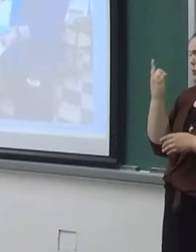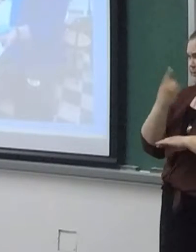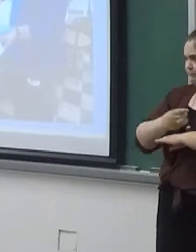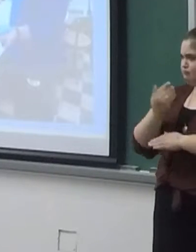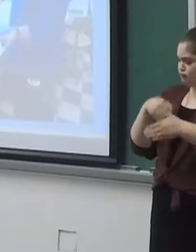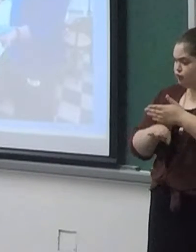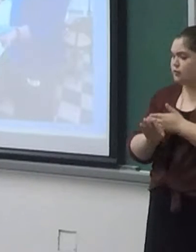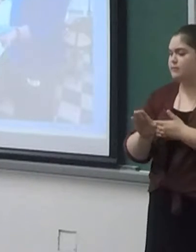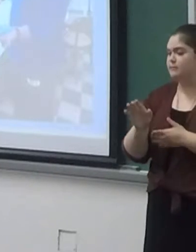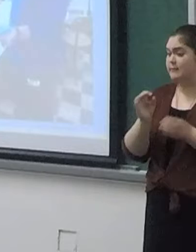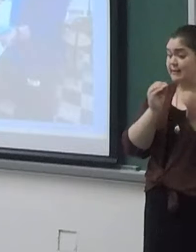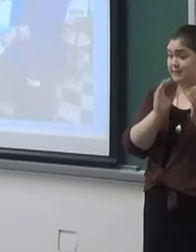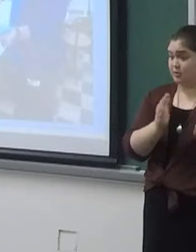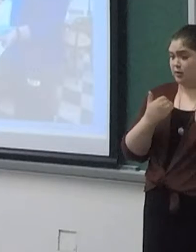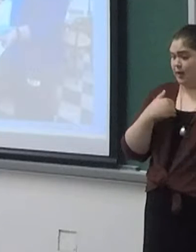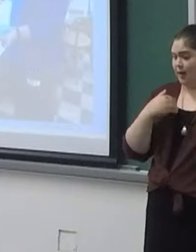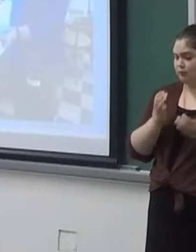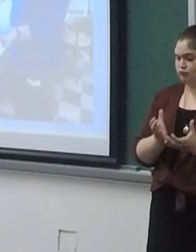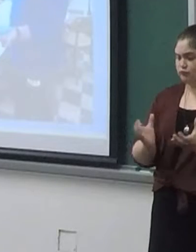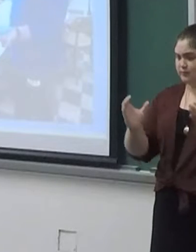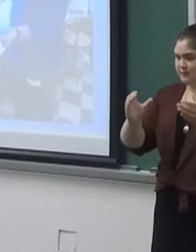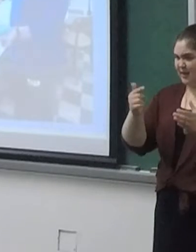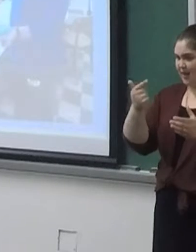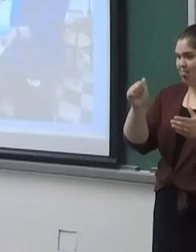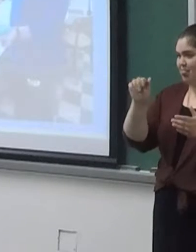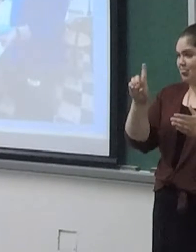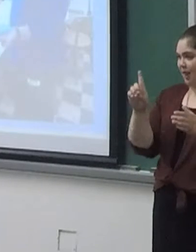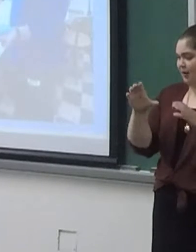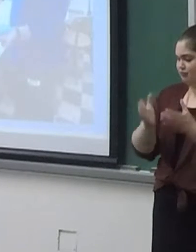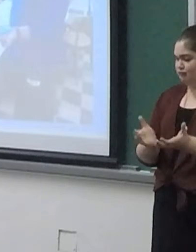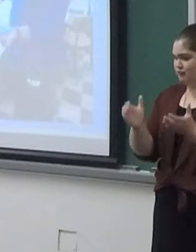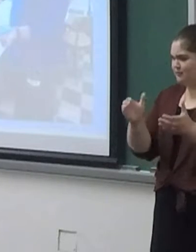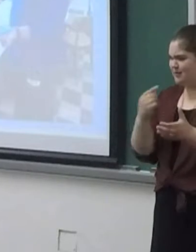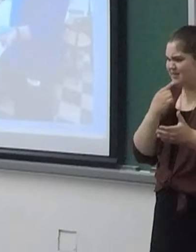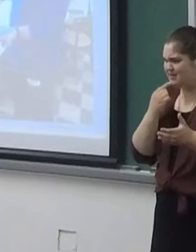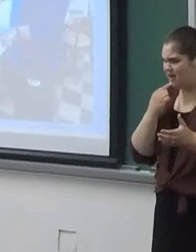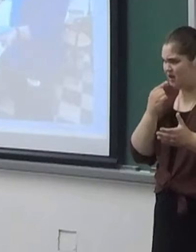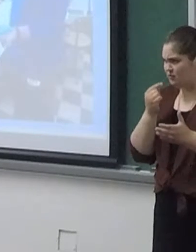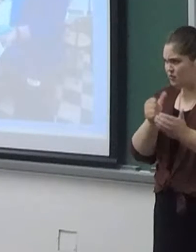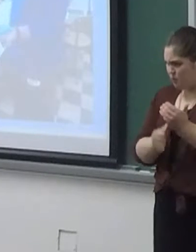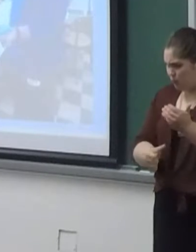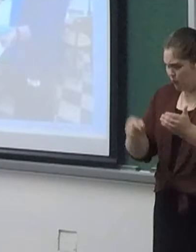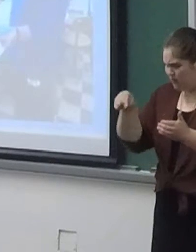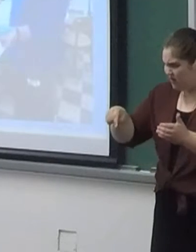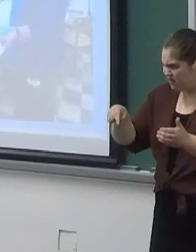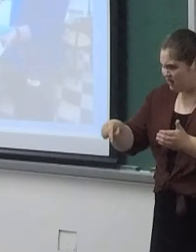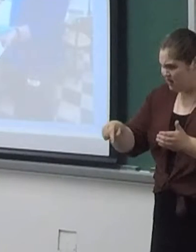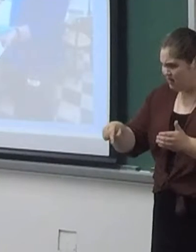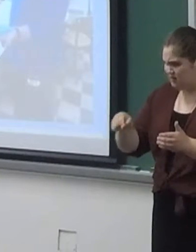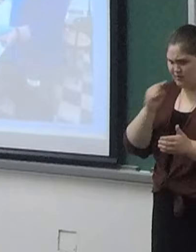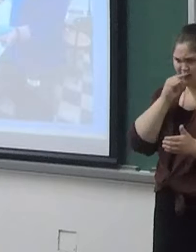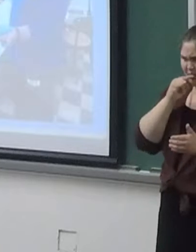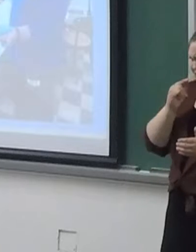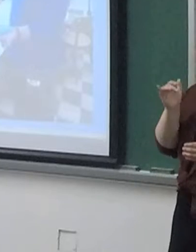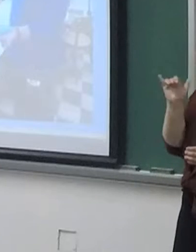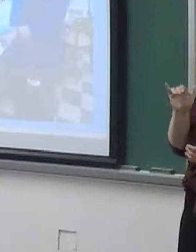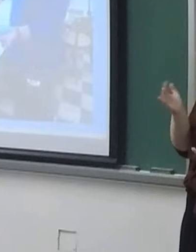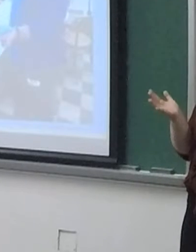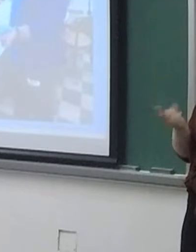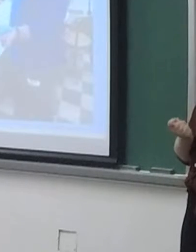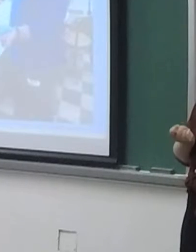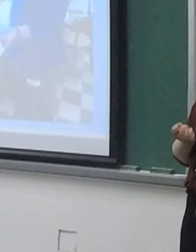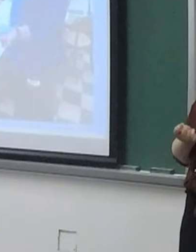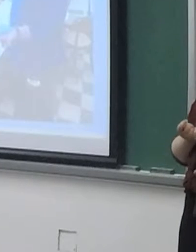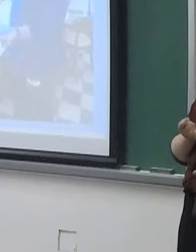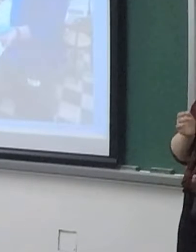had a Glad container. He said it was poop on the table, and like, so the kids were all like, oh my gosh, like,